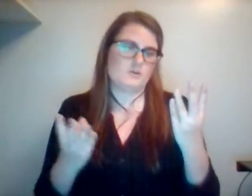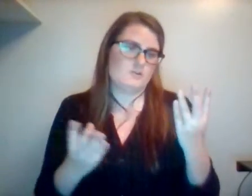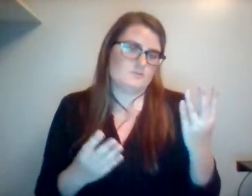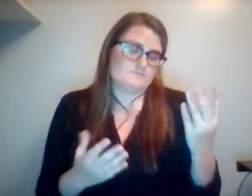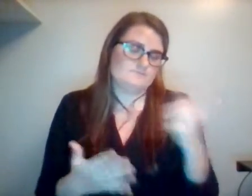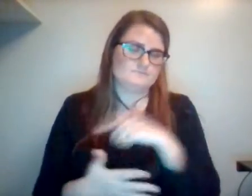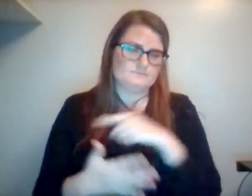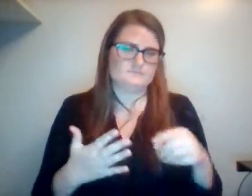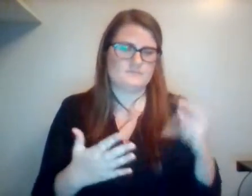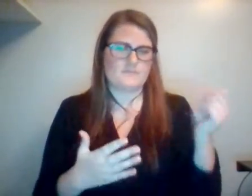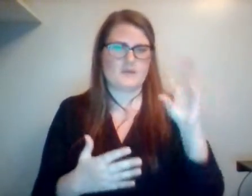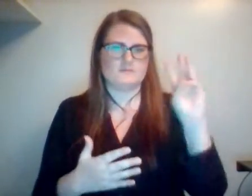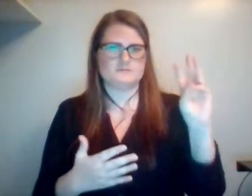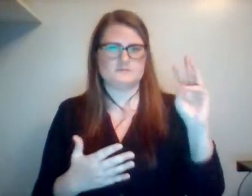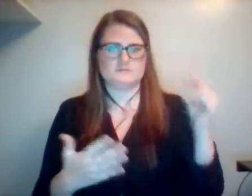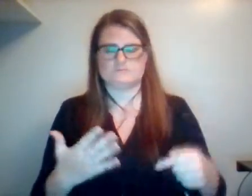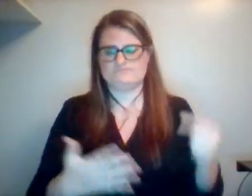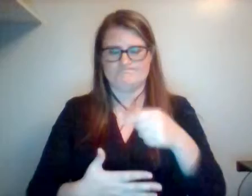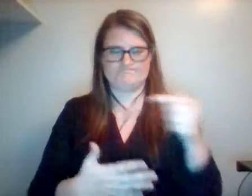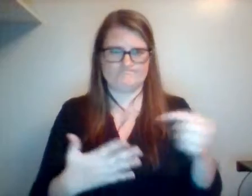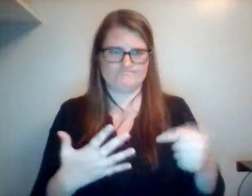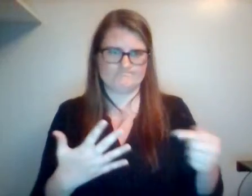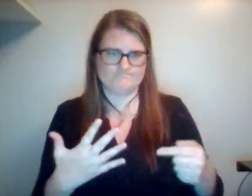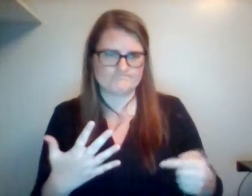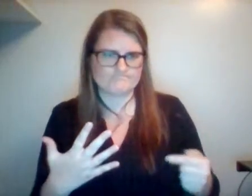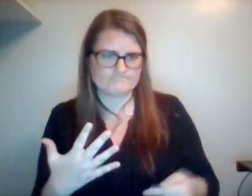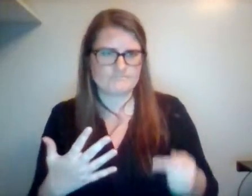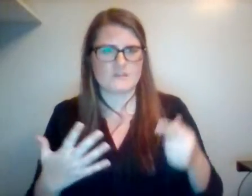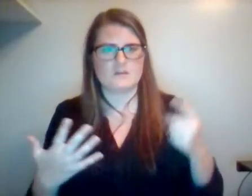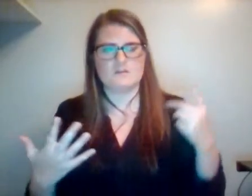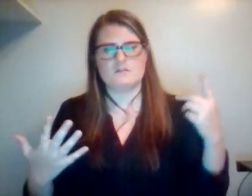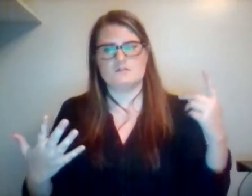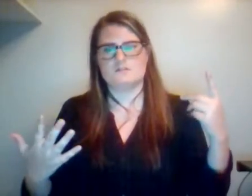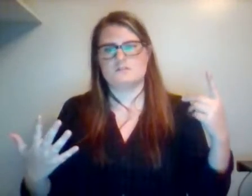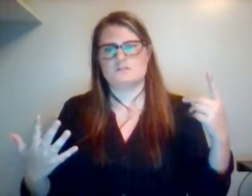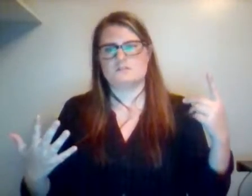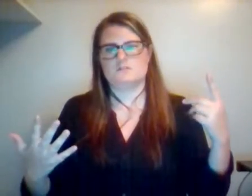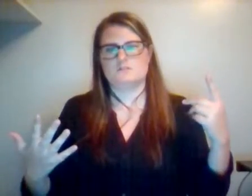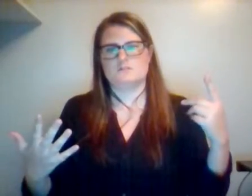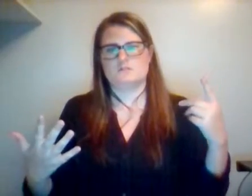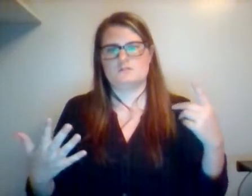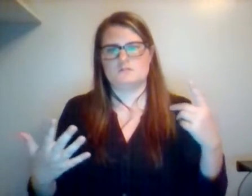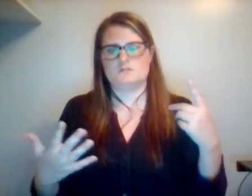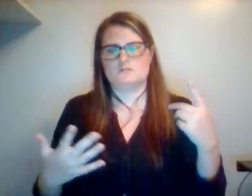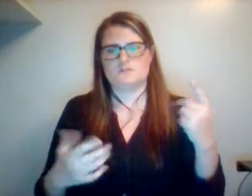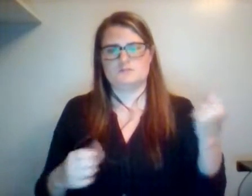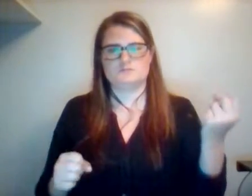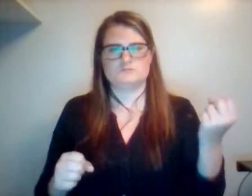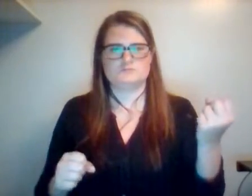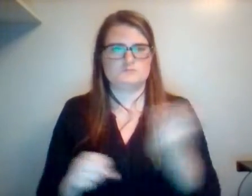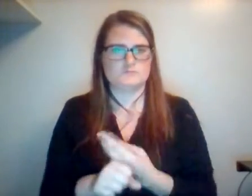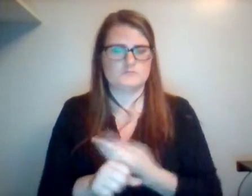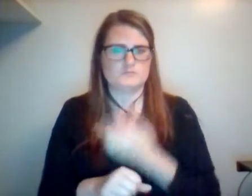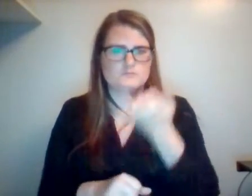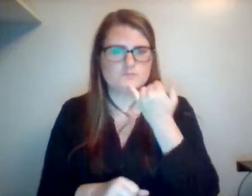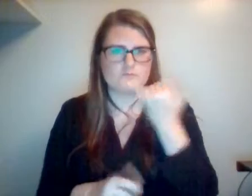are functioning probably in my incentive when I'm inclined to go there first before something else. And so there is a